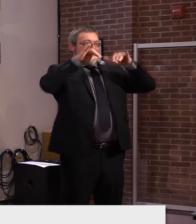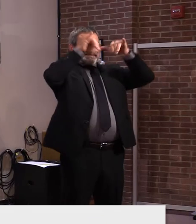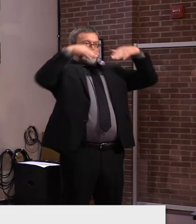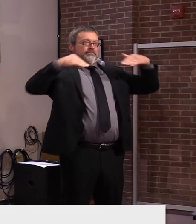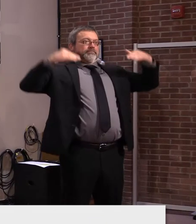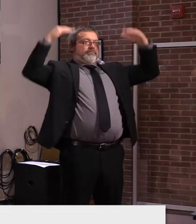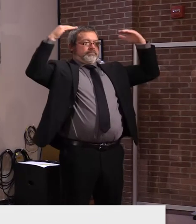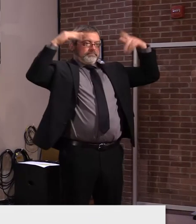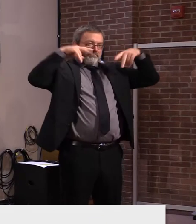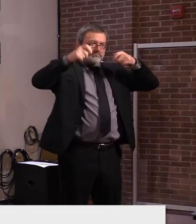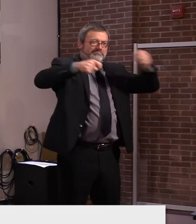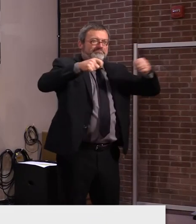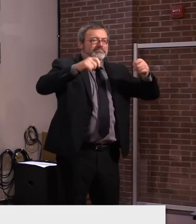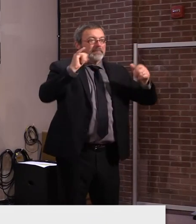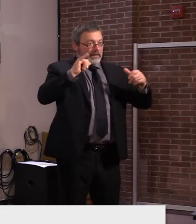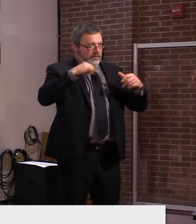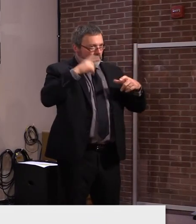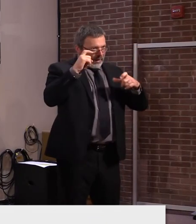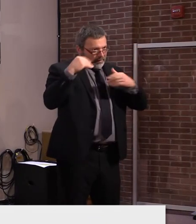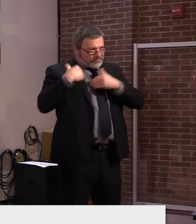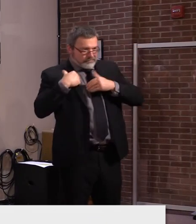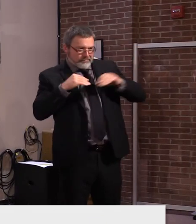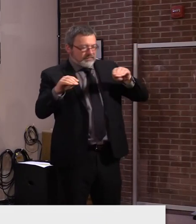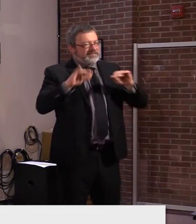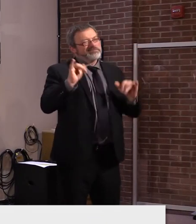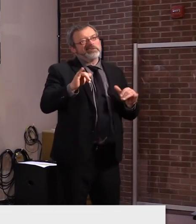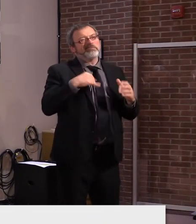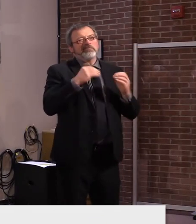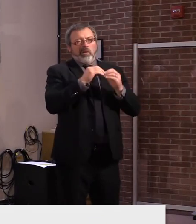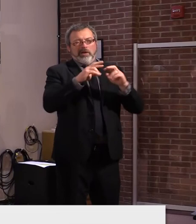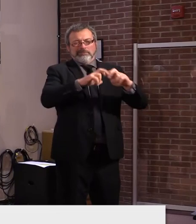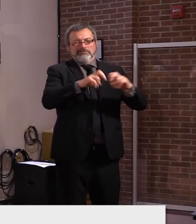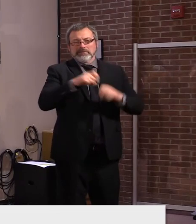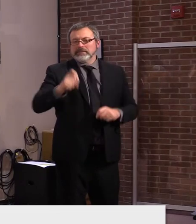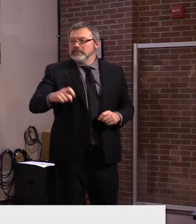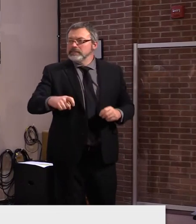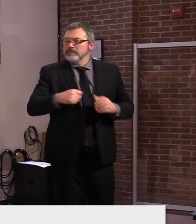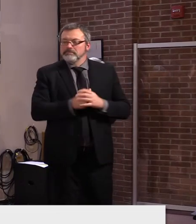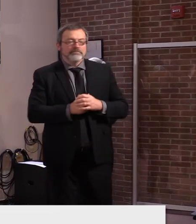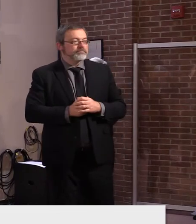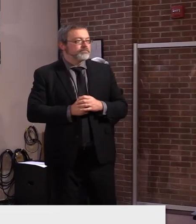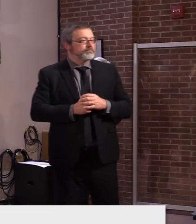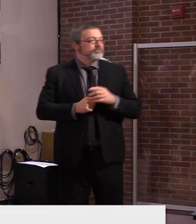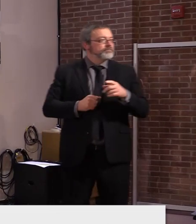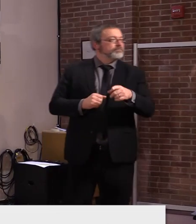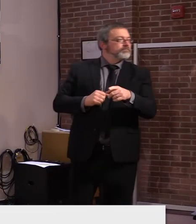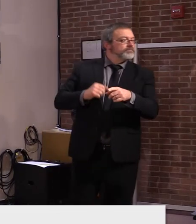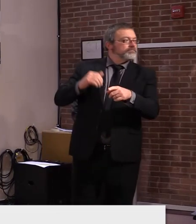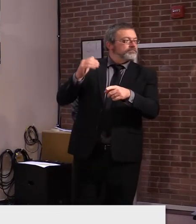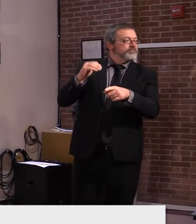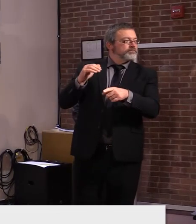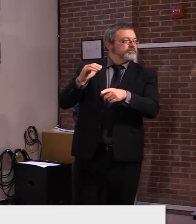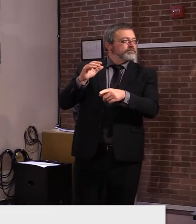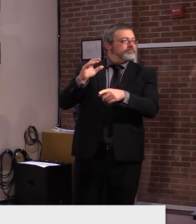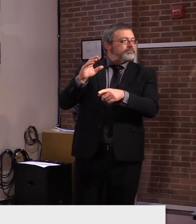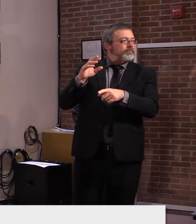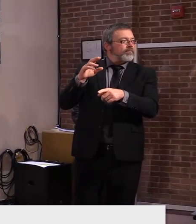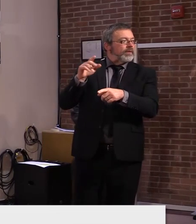Do you think that there would be more oversight if the Department of Education